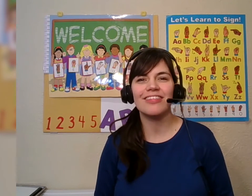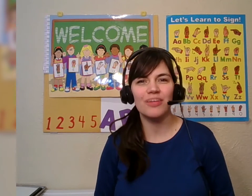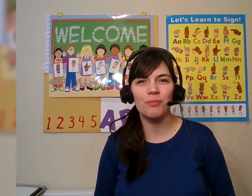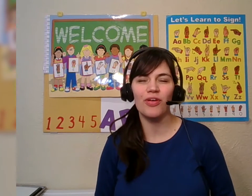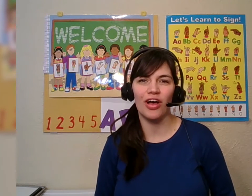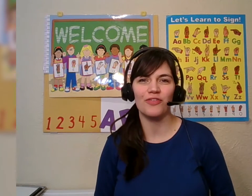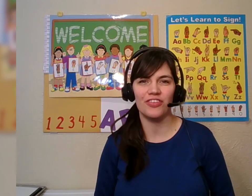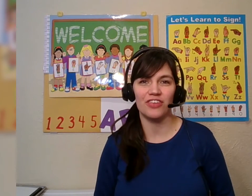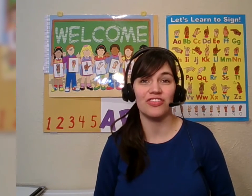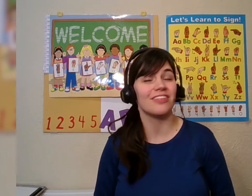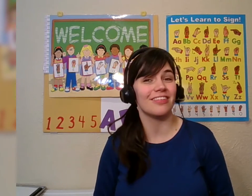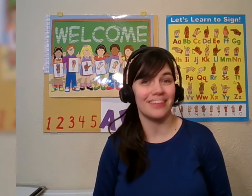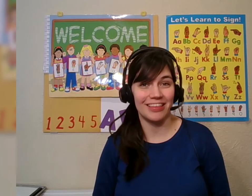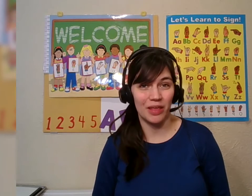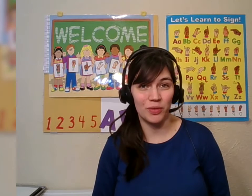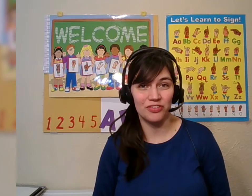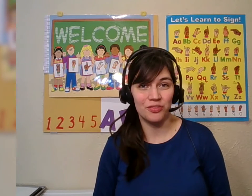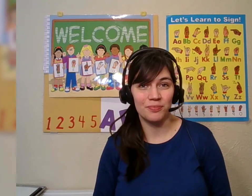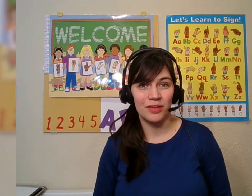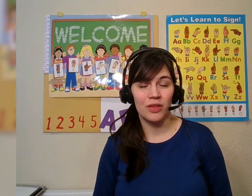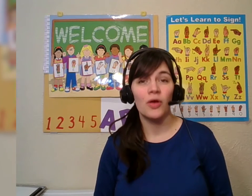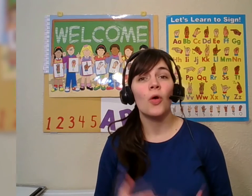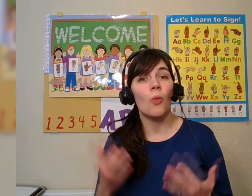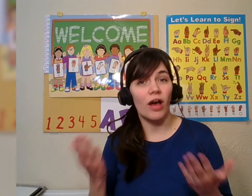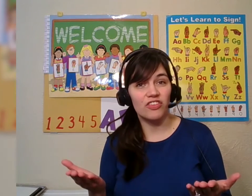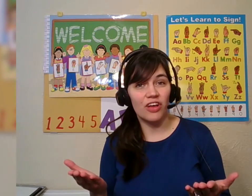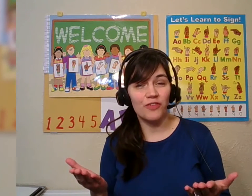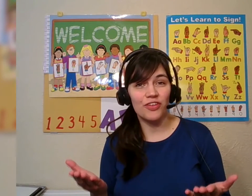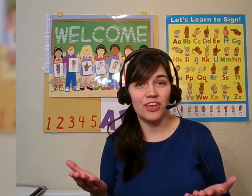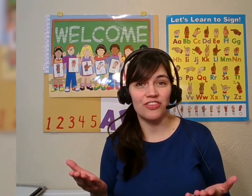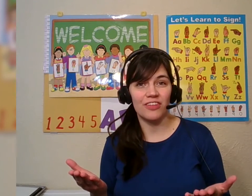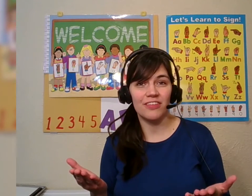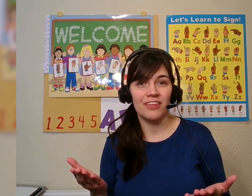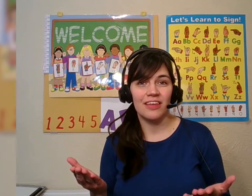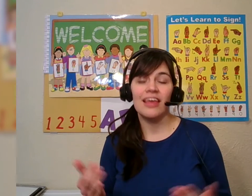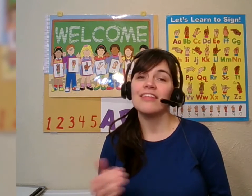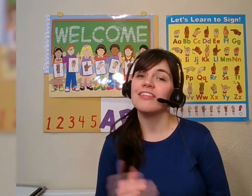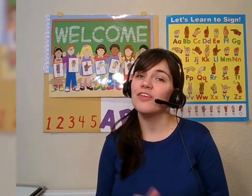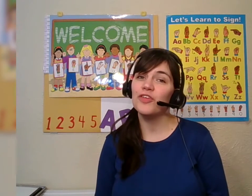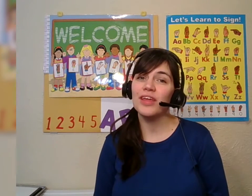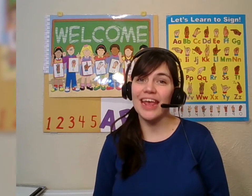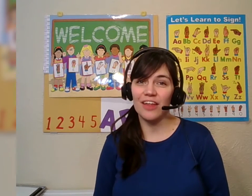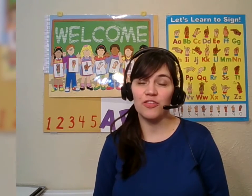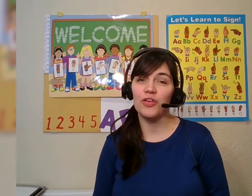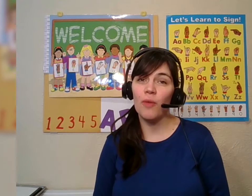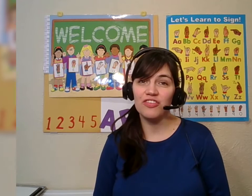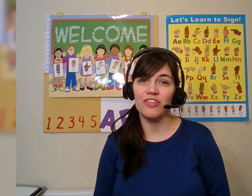simple conversations in sign language. Watch the conversations, see if you can answer the questions on